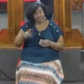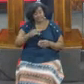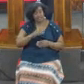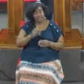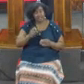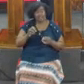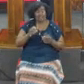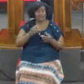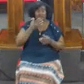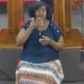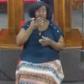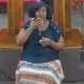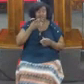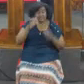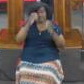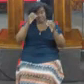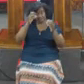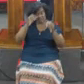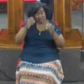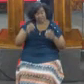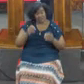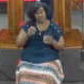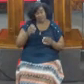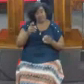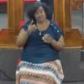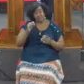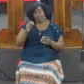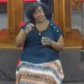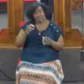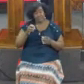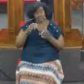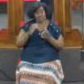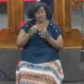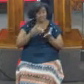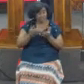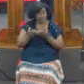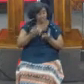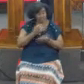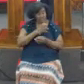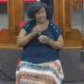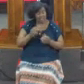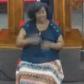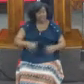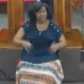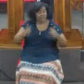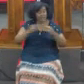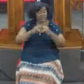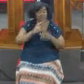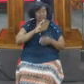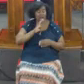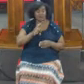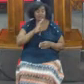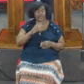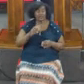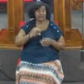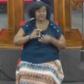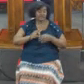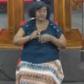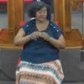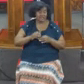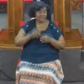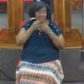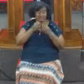our favorite TV shows, we talk about the importance of being fit and eating